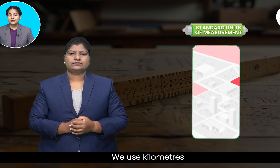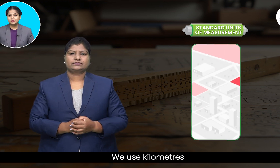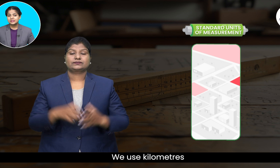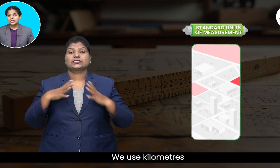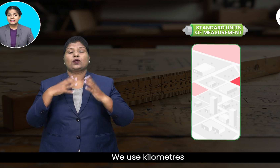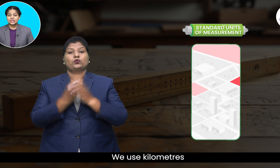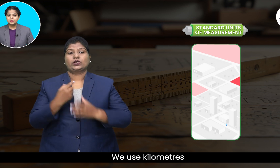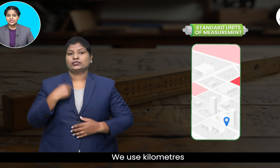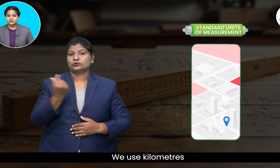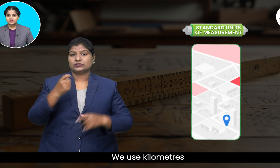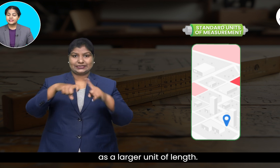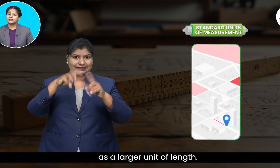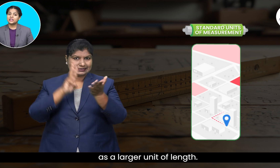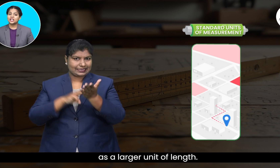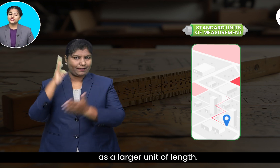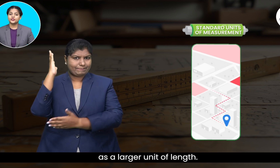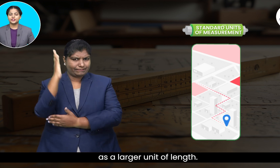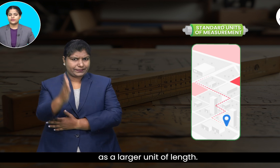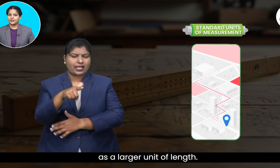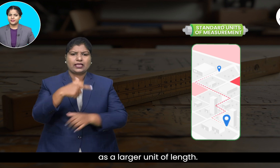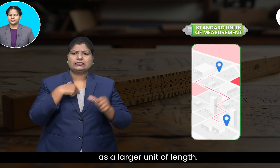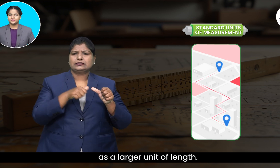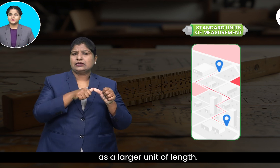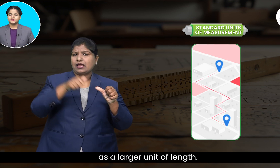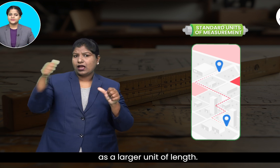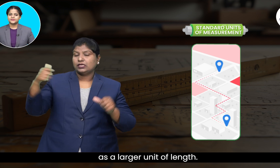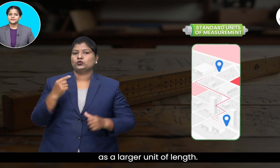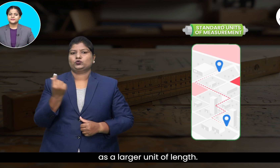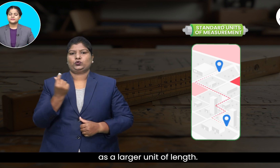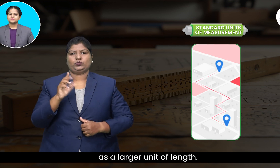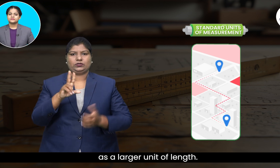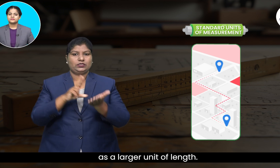We use kilometers as a larger unit of length.